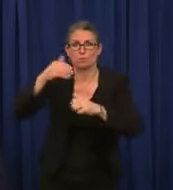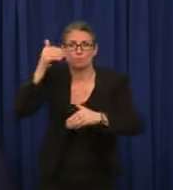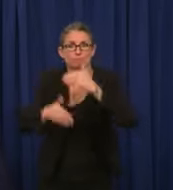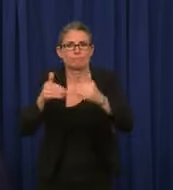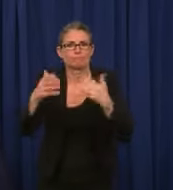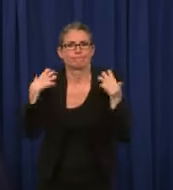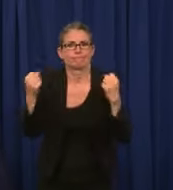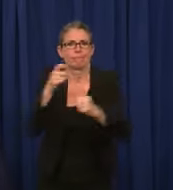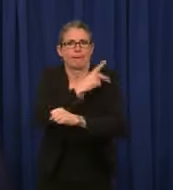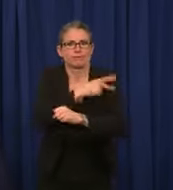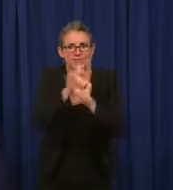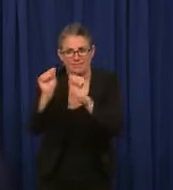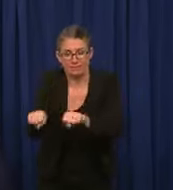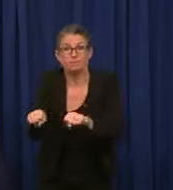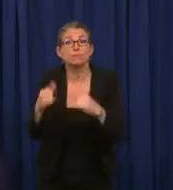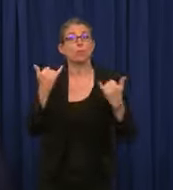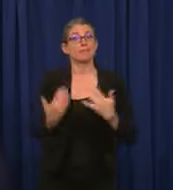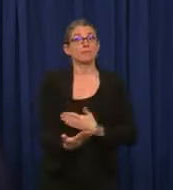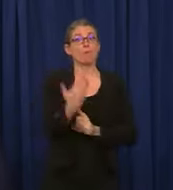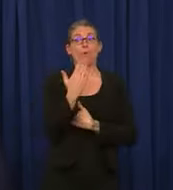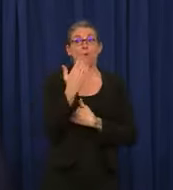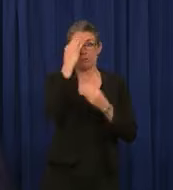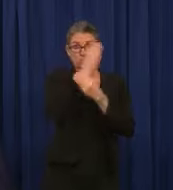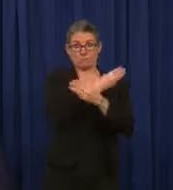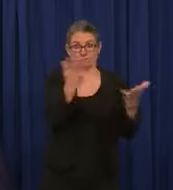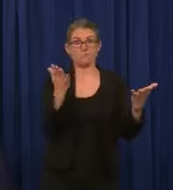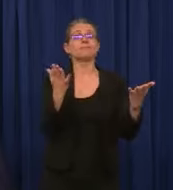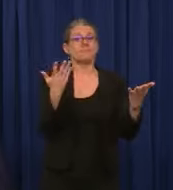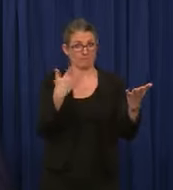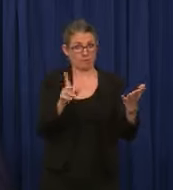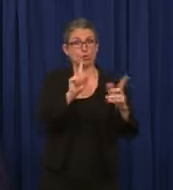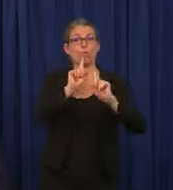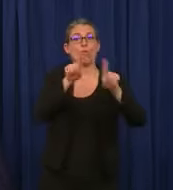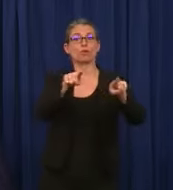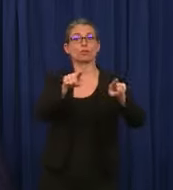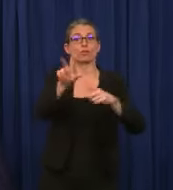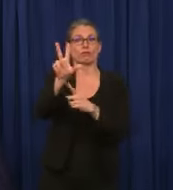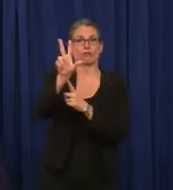CDC placed an order for 300,000